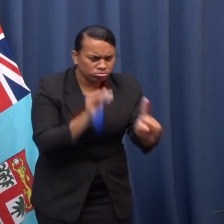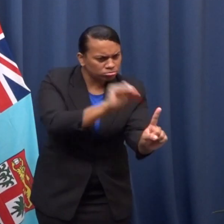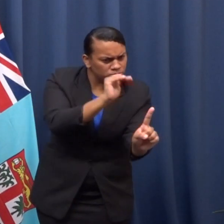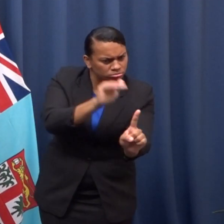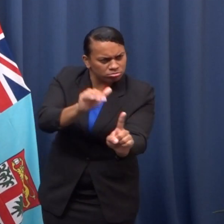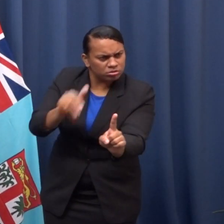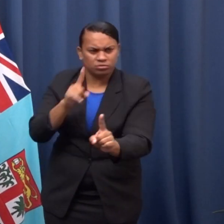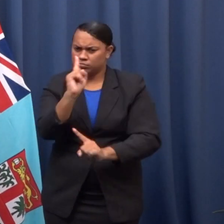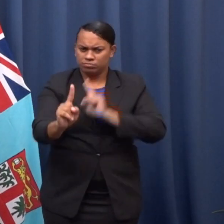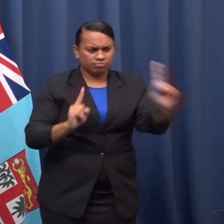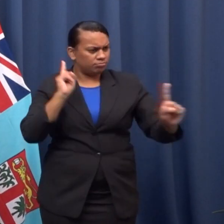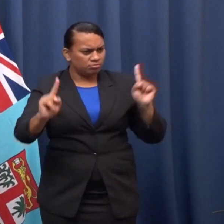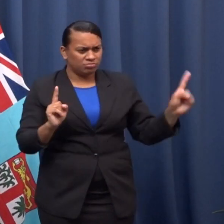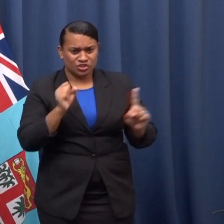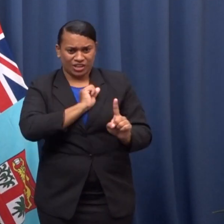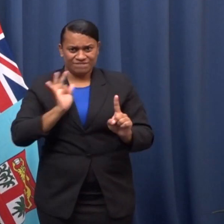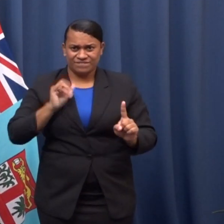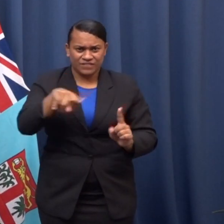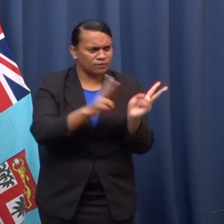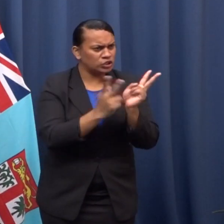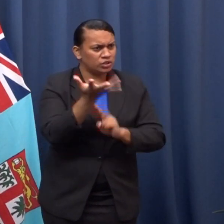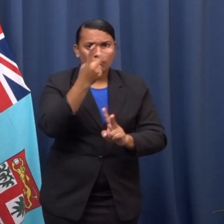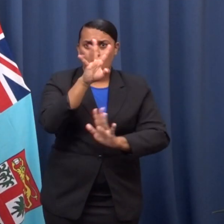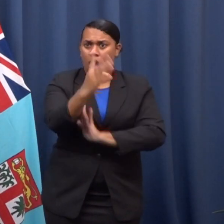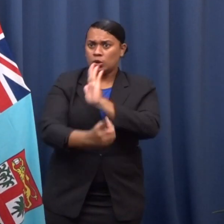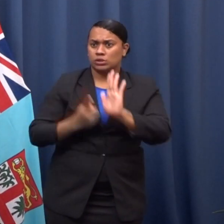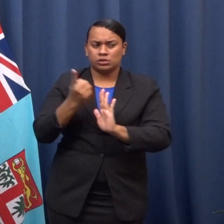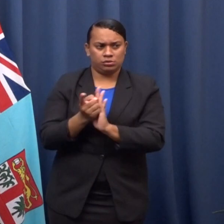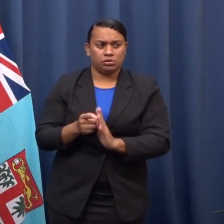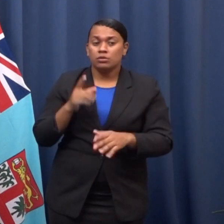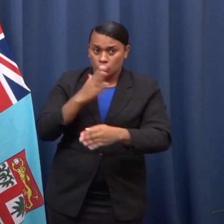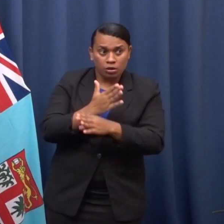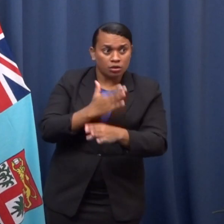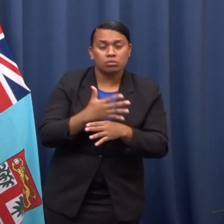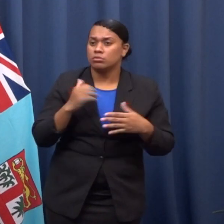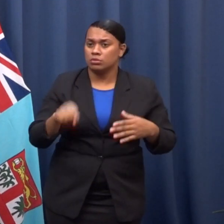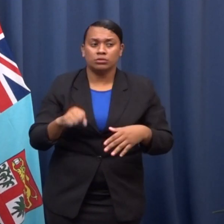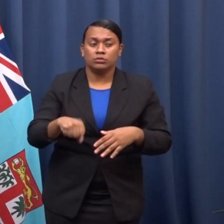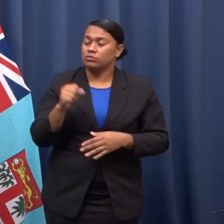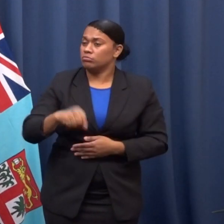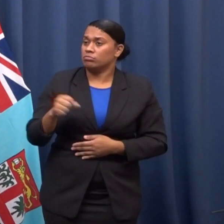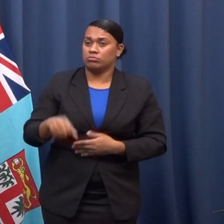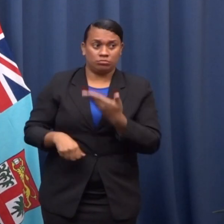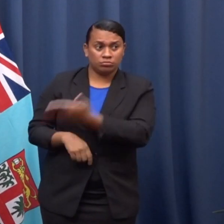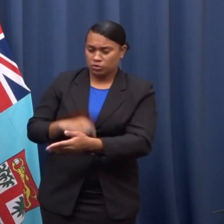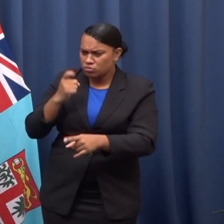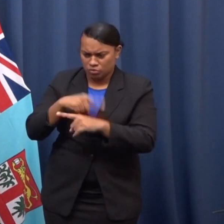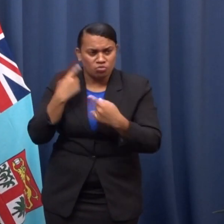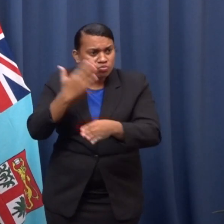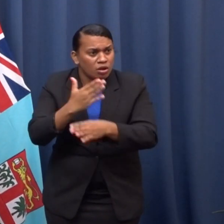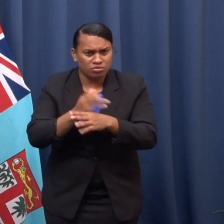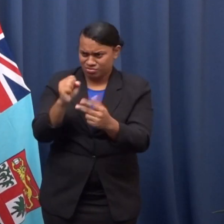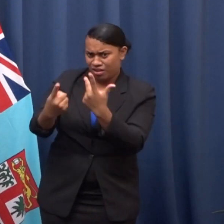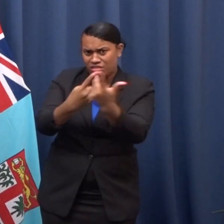these villages, is it a 24-hour operation? We are working with other government departments, and